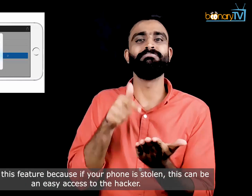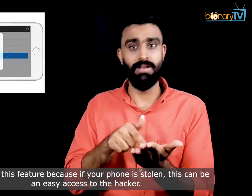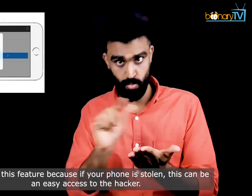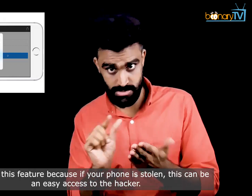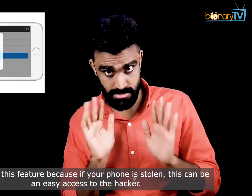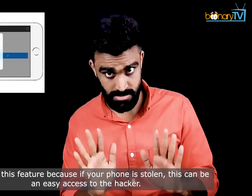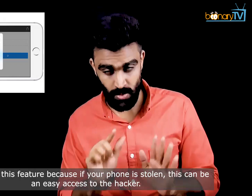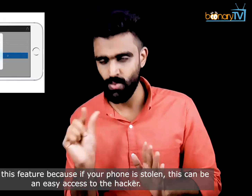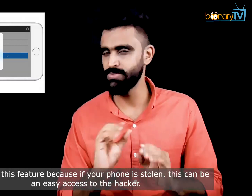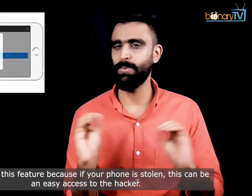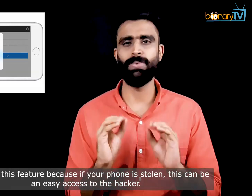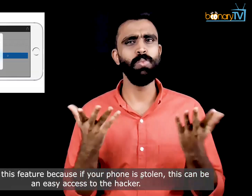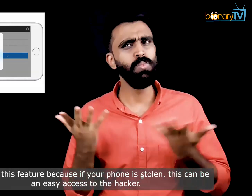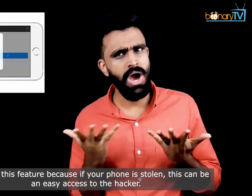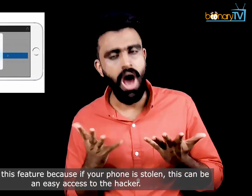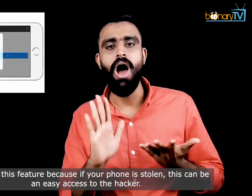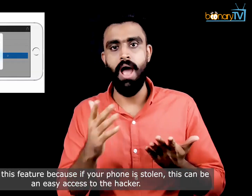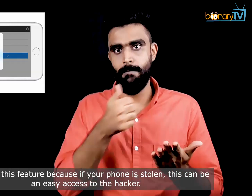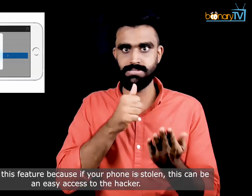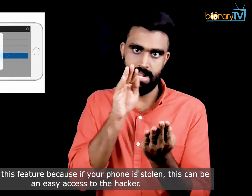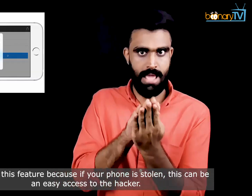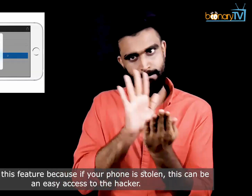Don't use this feature because if your phone is stolen,